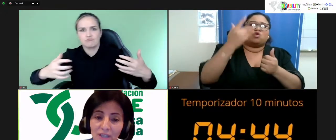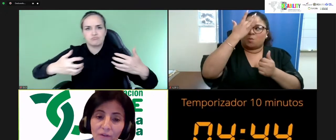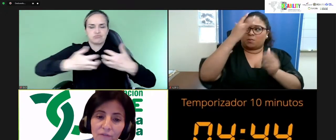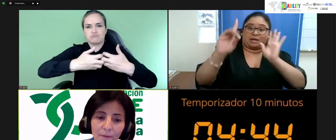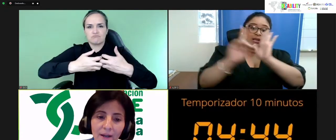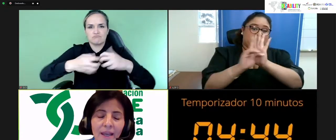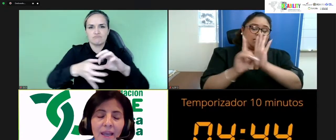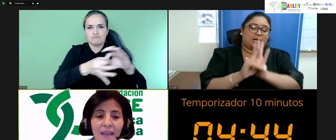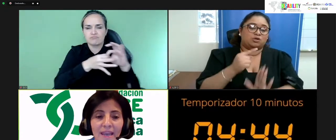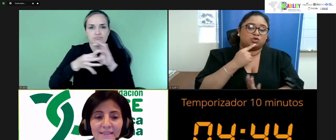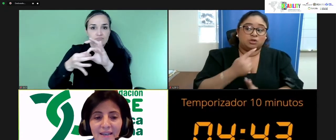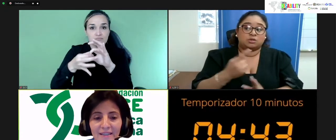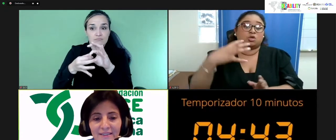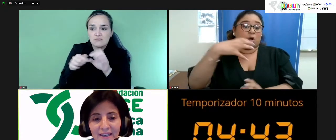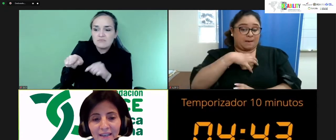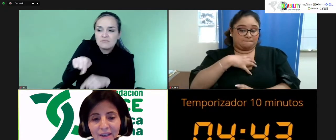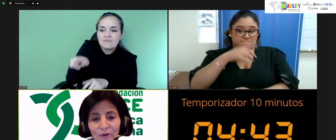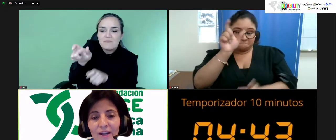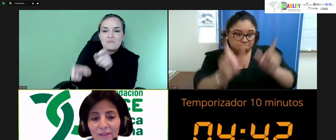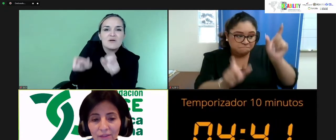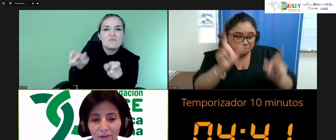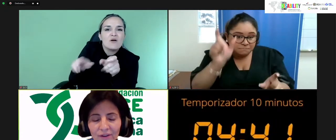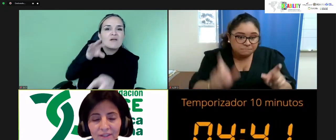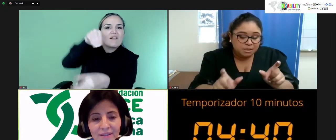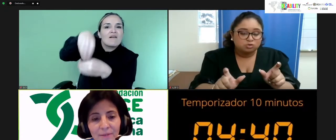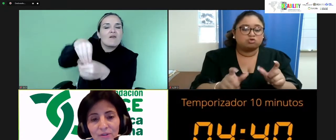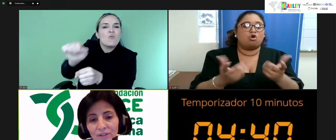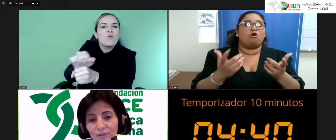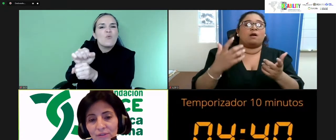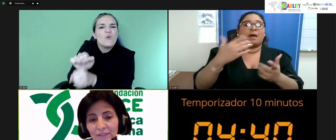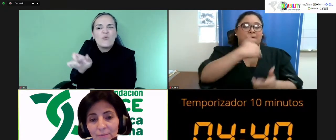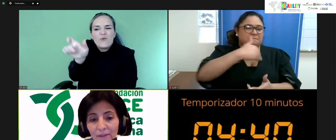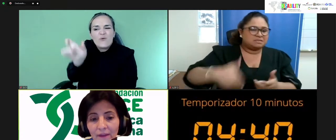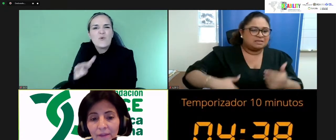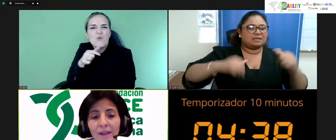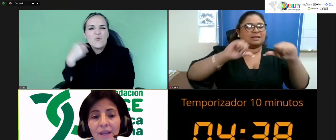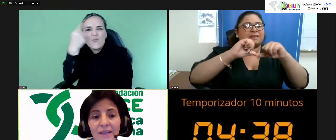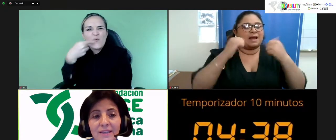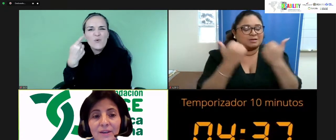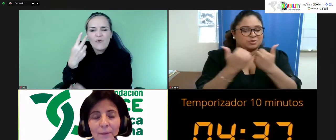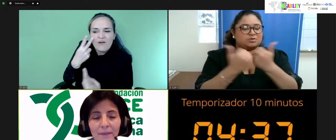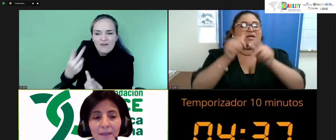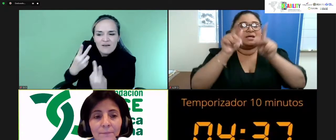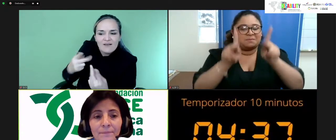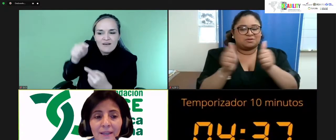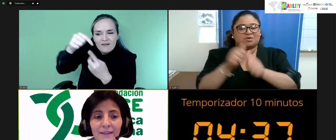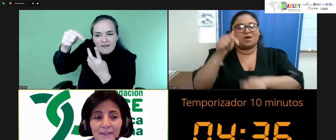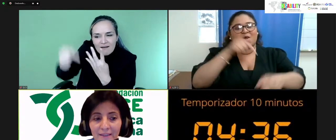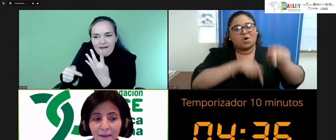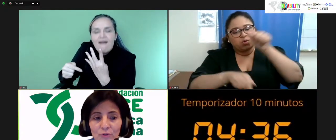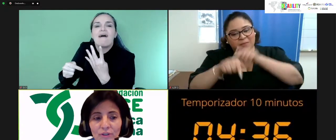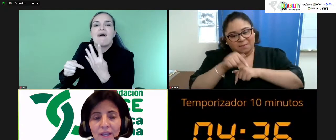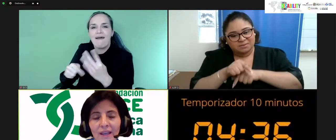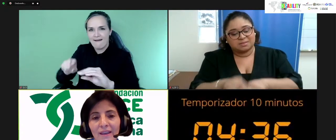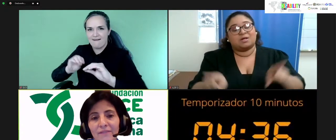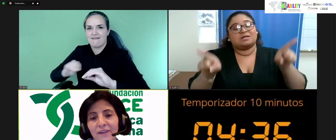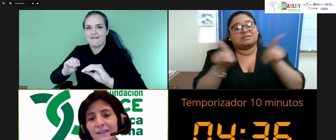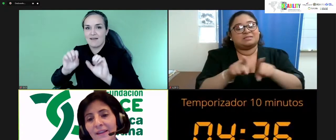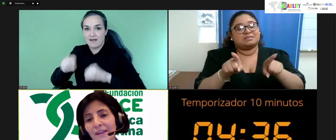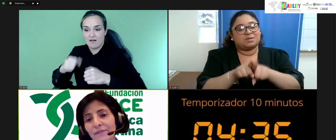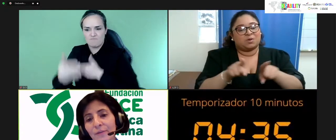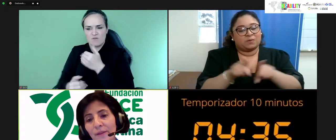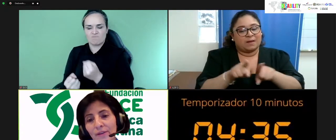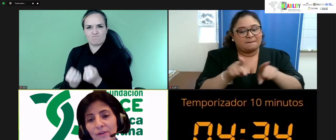on the holders of rights which are the people comprising those organizations of